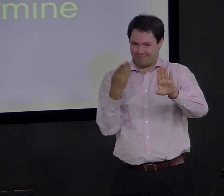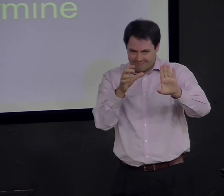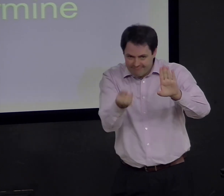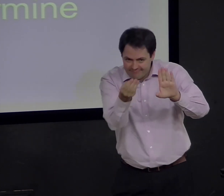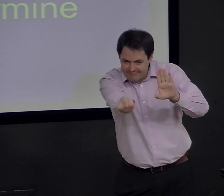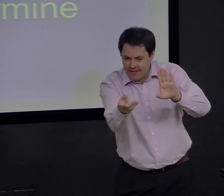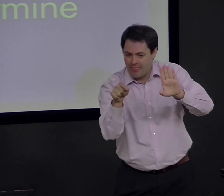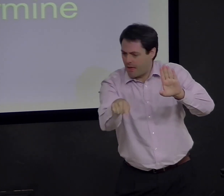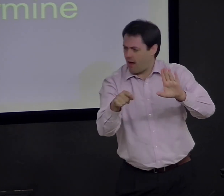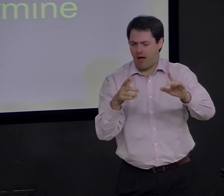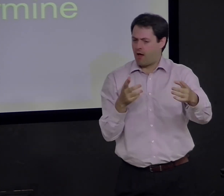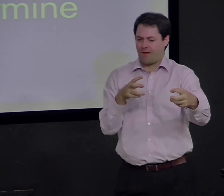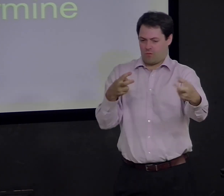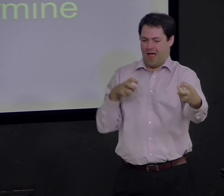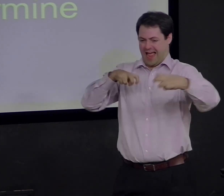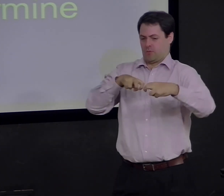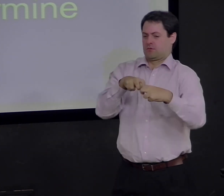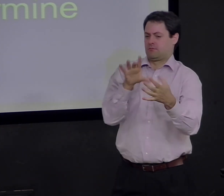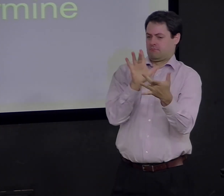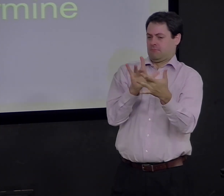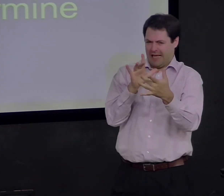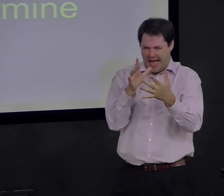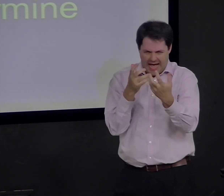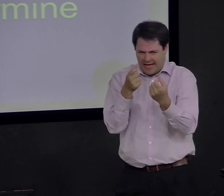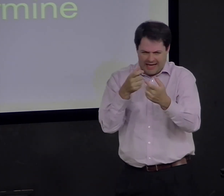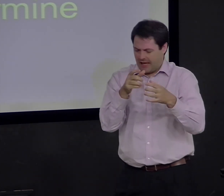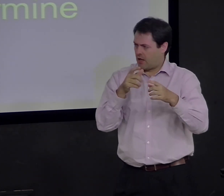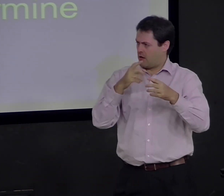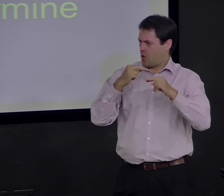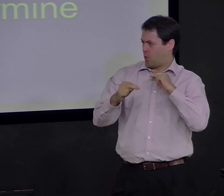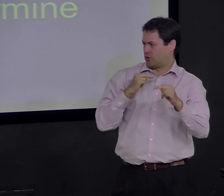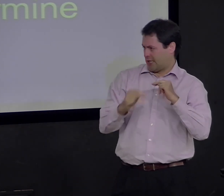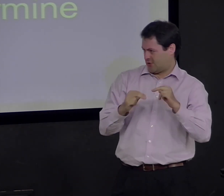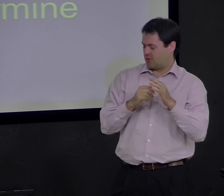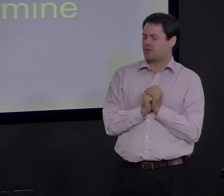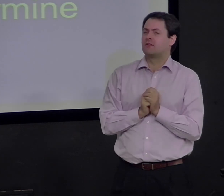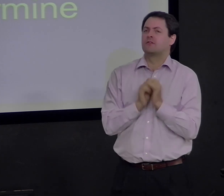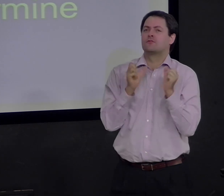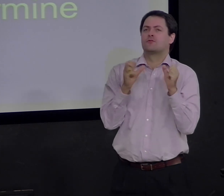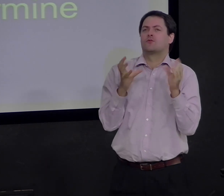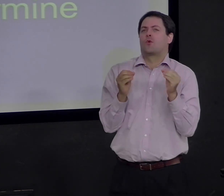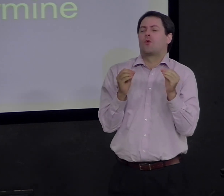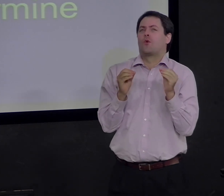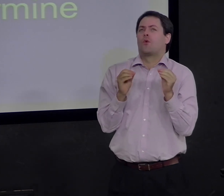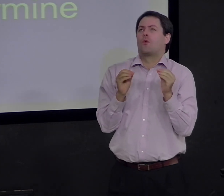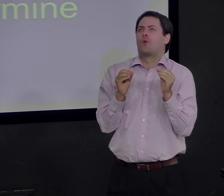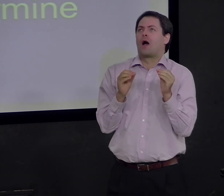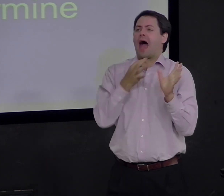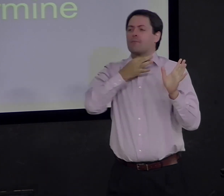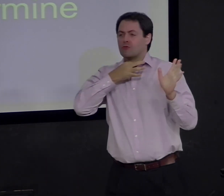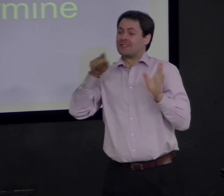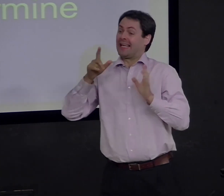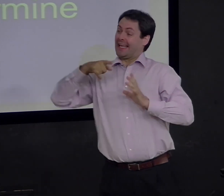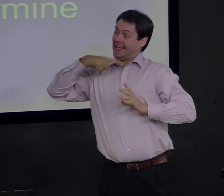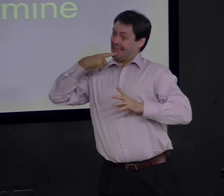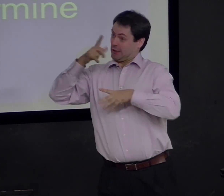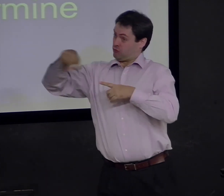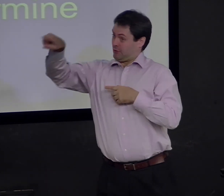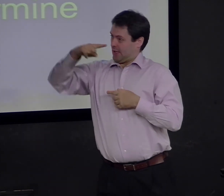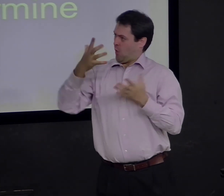to do all the work. I don't expect to have to spoon feed you. I expect that you're going to meet me halfway, or at least negotiate our